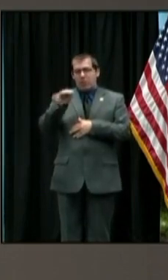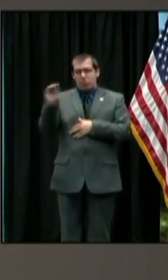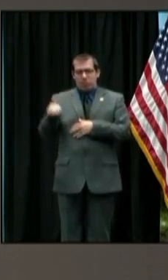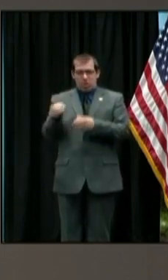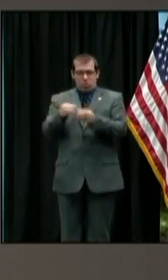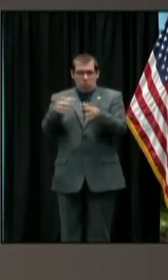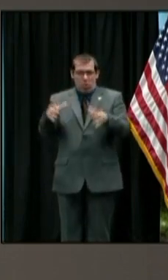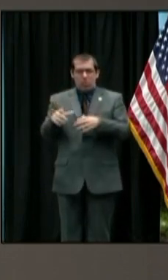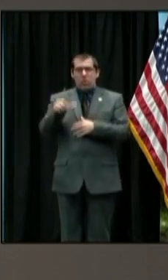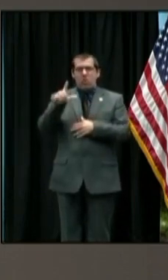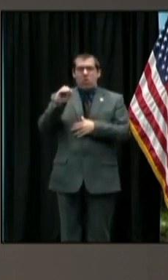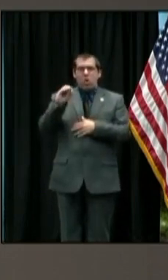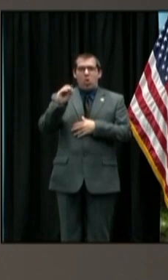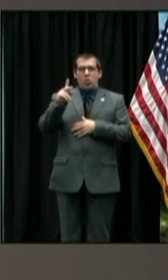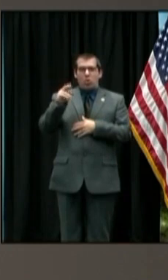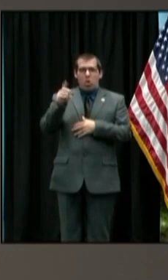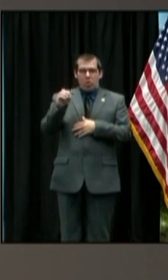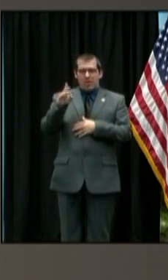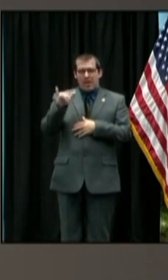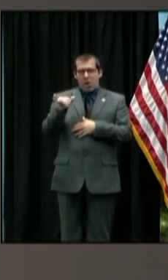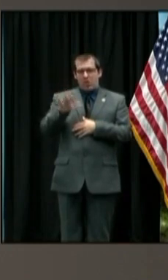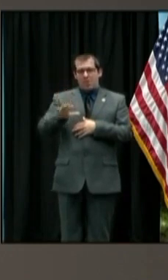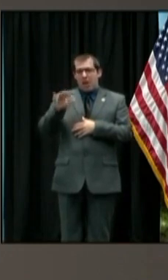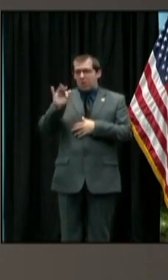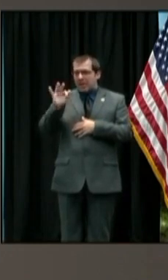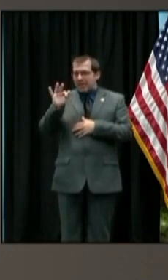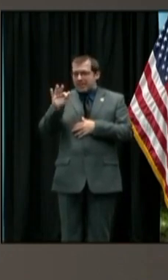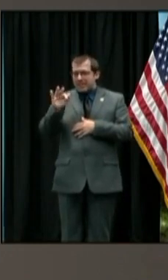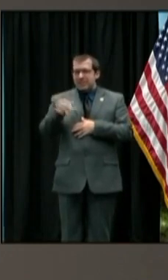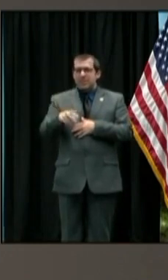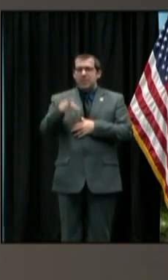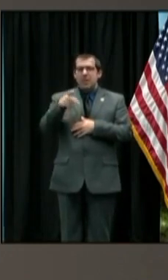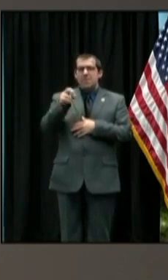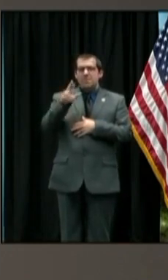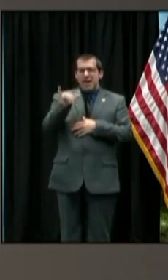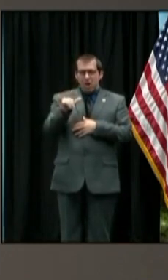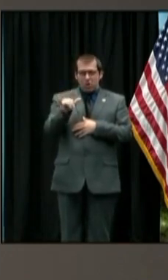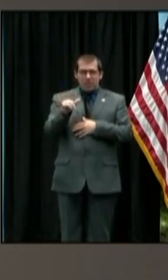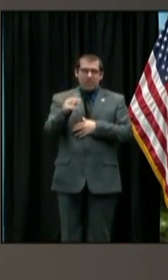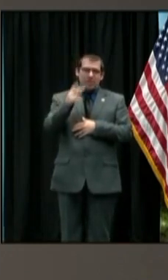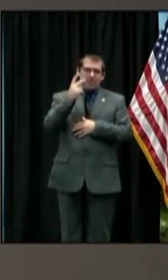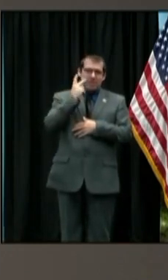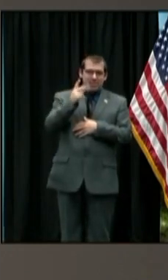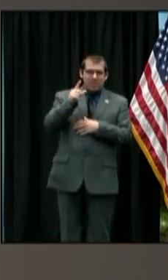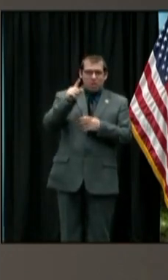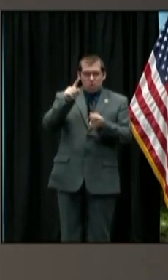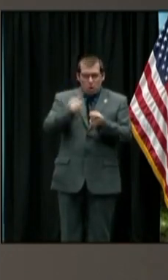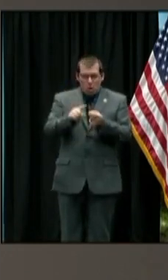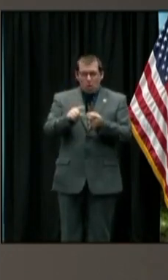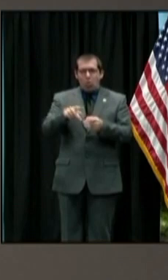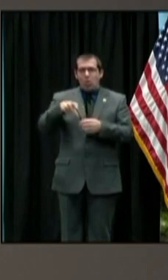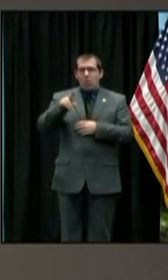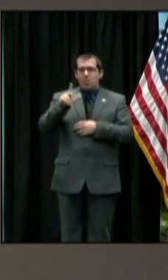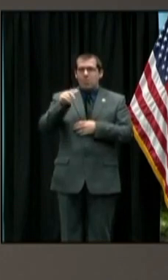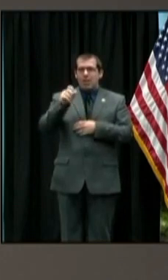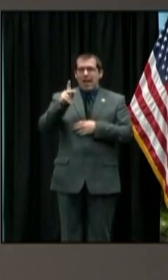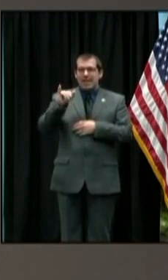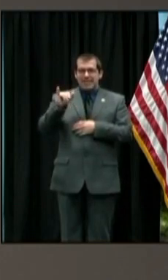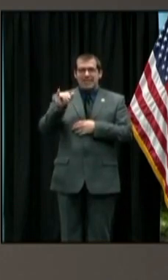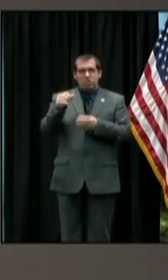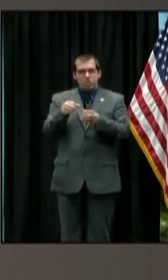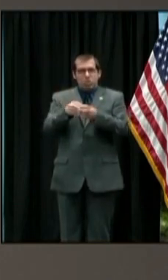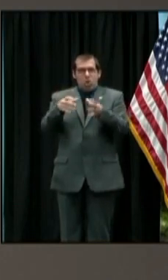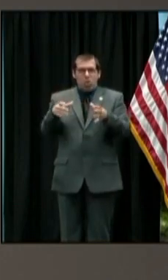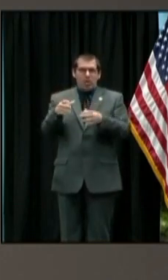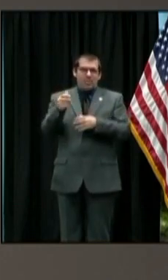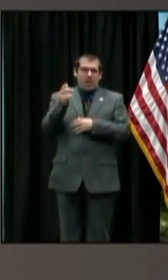28%, Lonoke County at about 19%, Perry County, you can see low, Pulaski County is growing